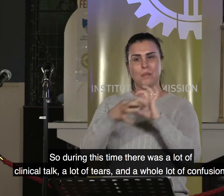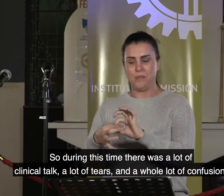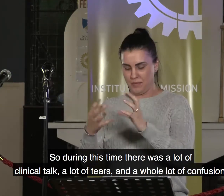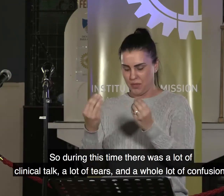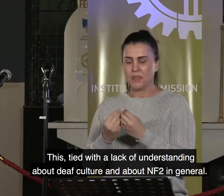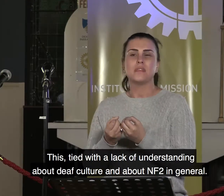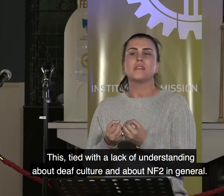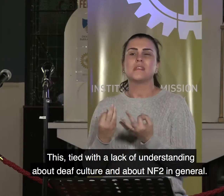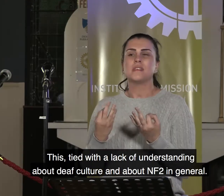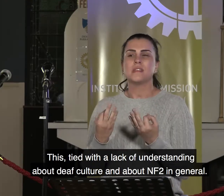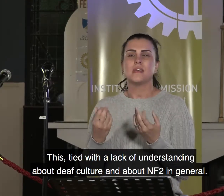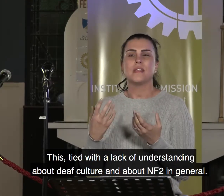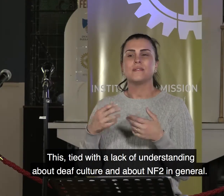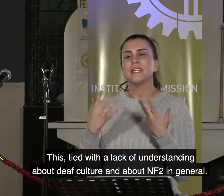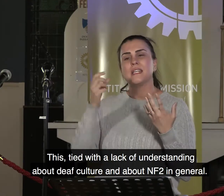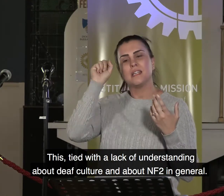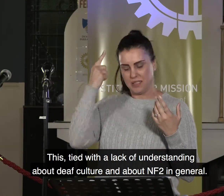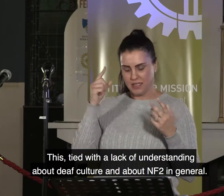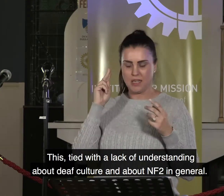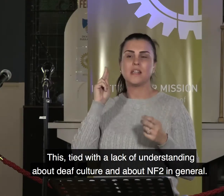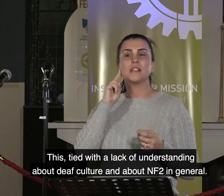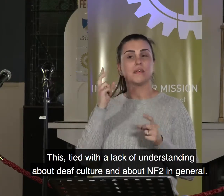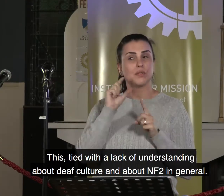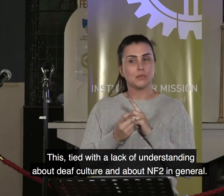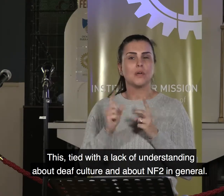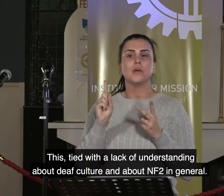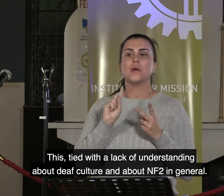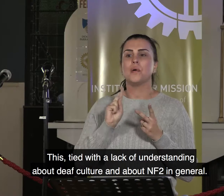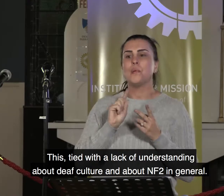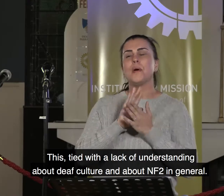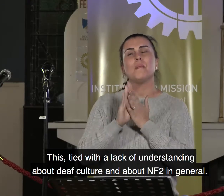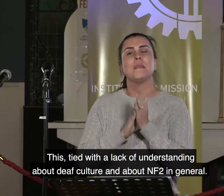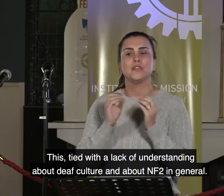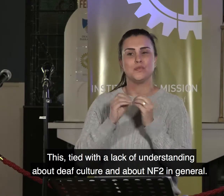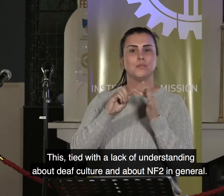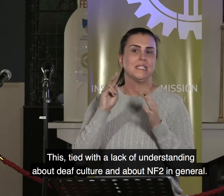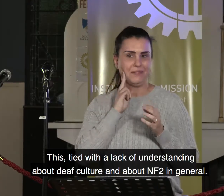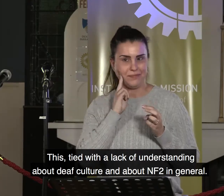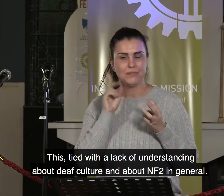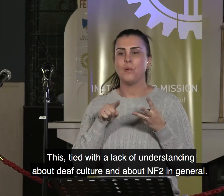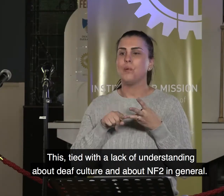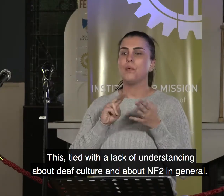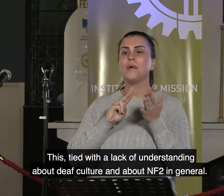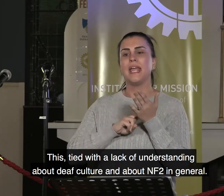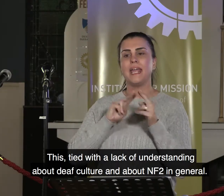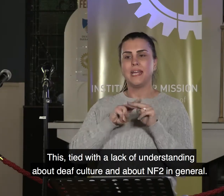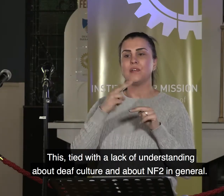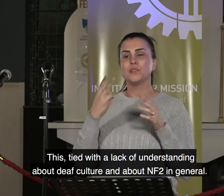This tied with a lack of understanding about deaf culture and about NF2 in